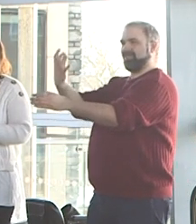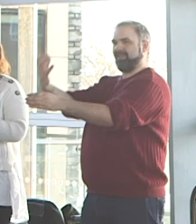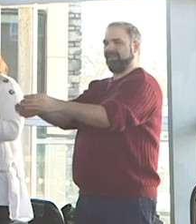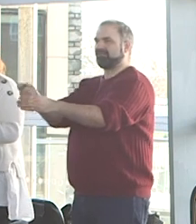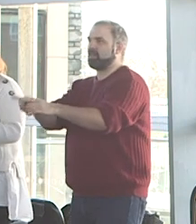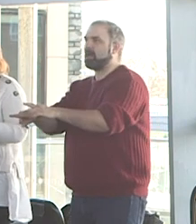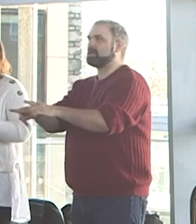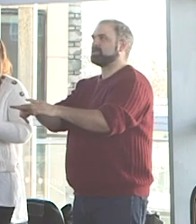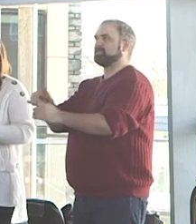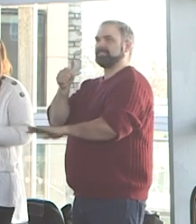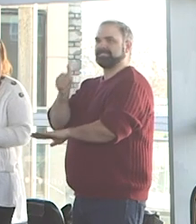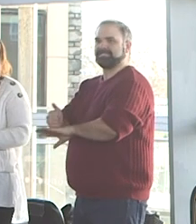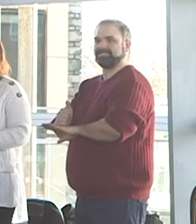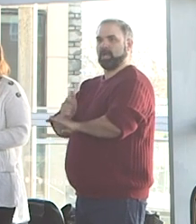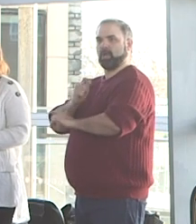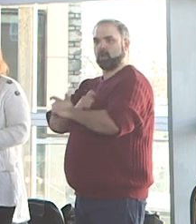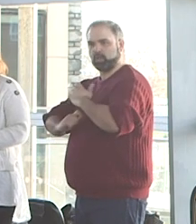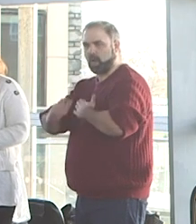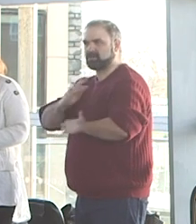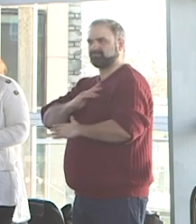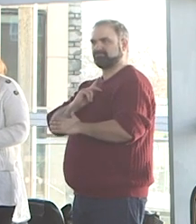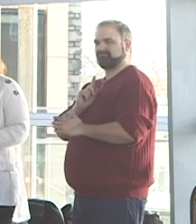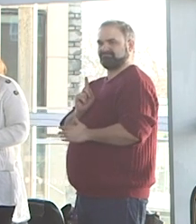a set kind of conduct and that sort of thing.